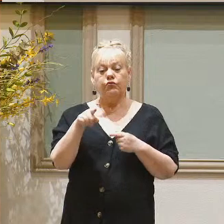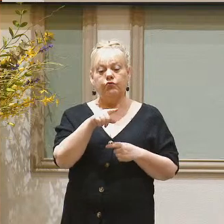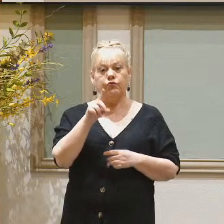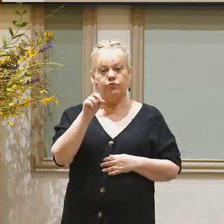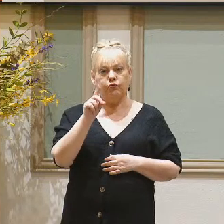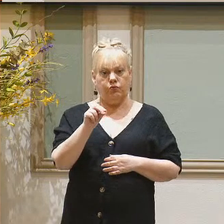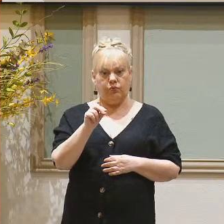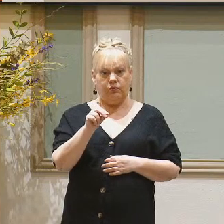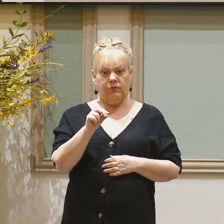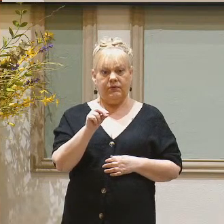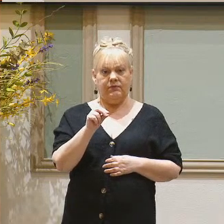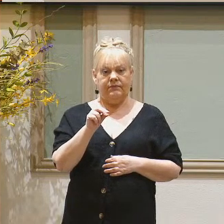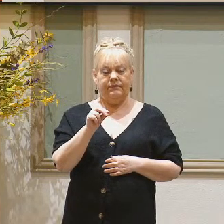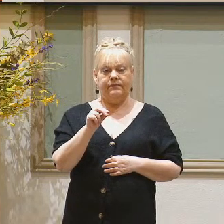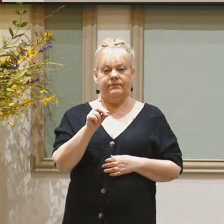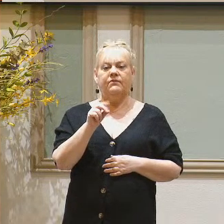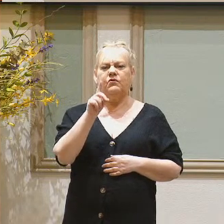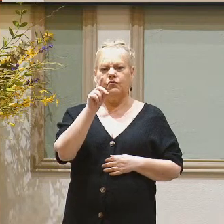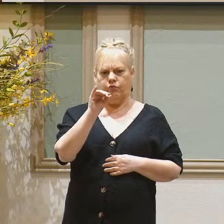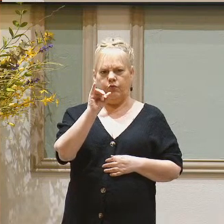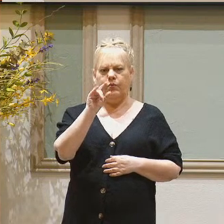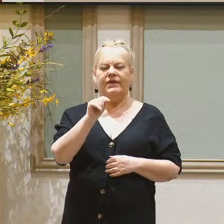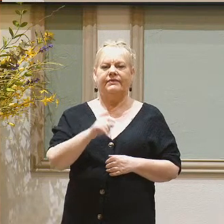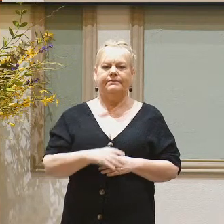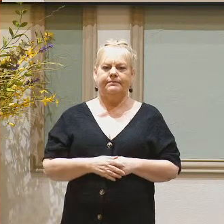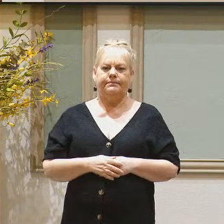do, do it."